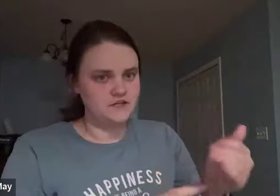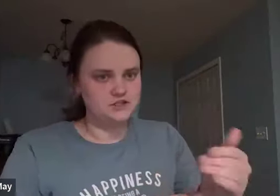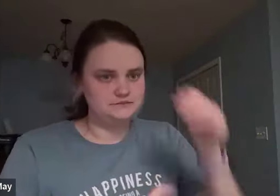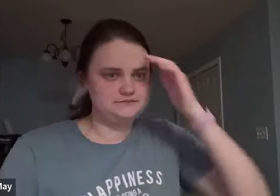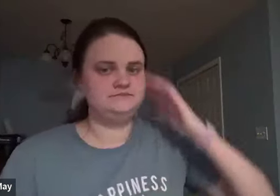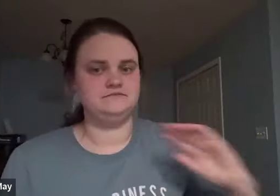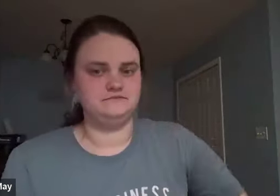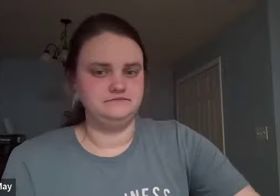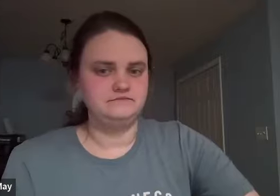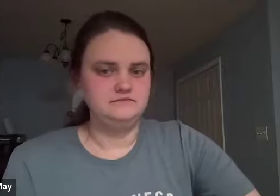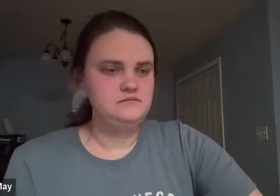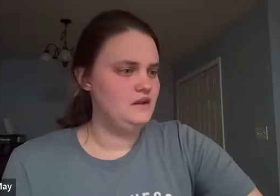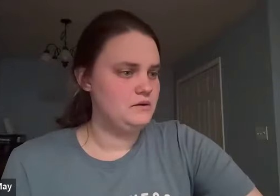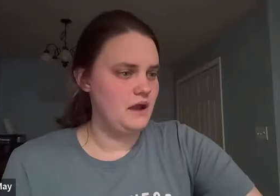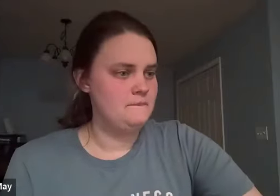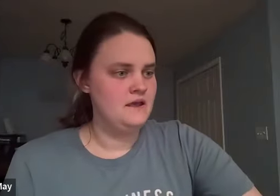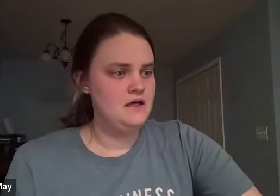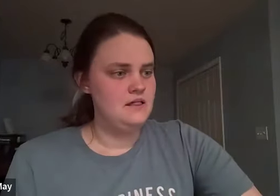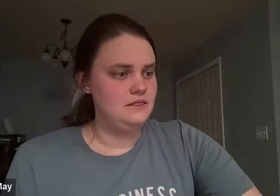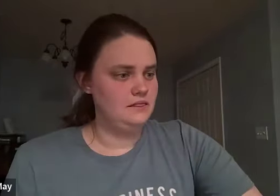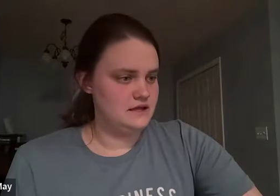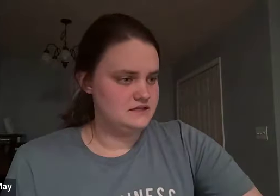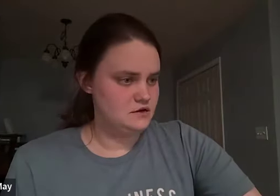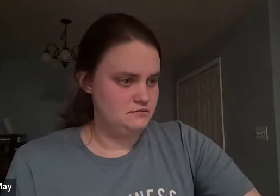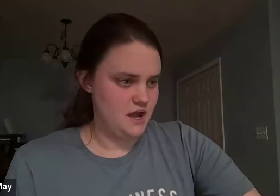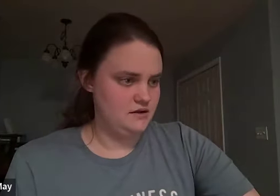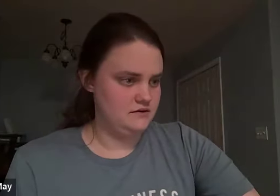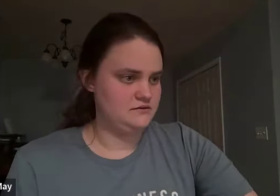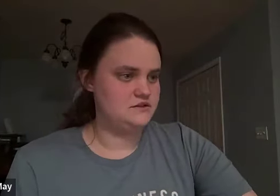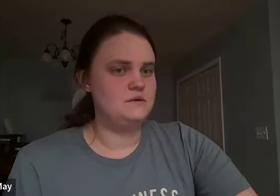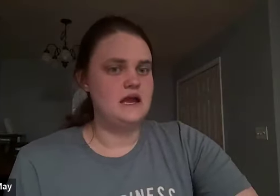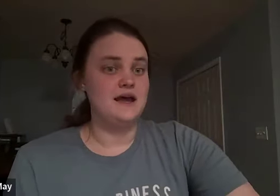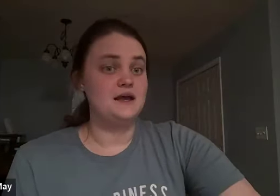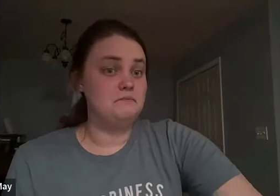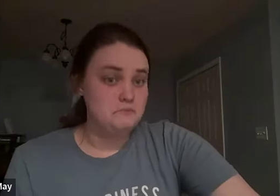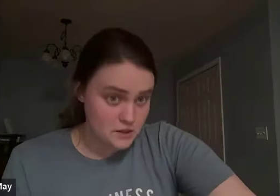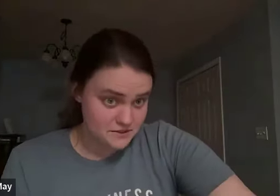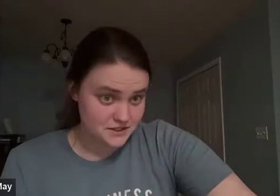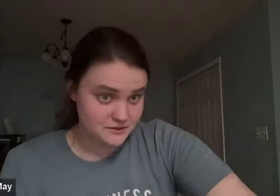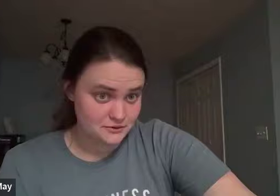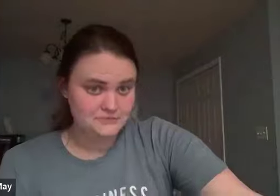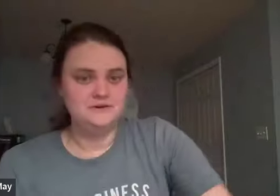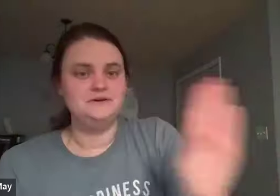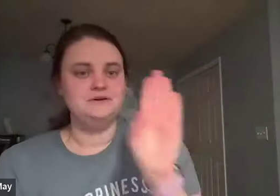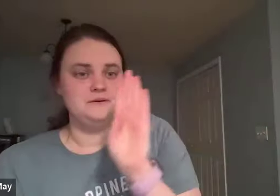fish. Okay, let's go back. So we had barbecue.